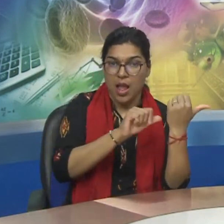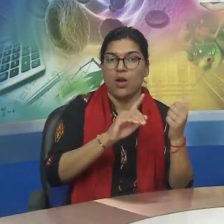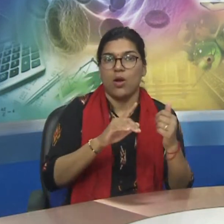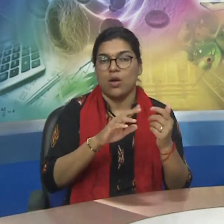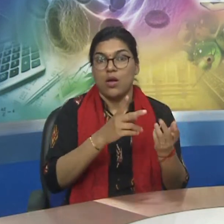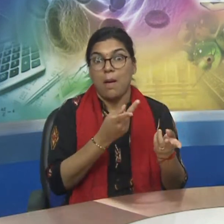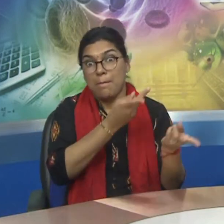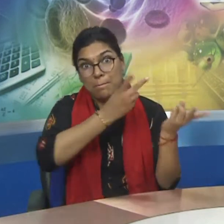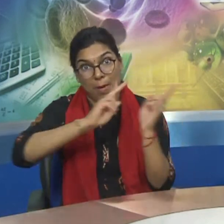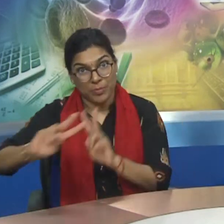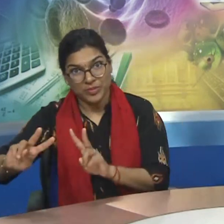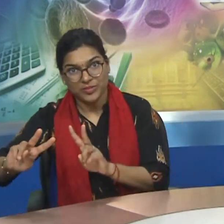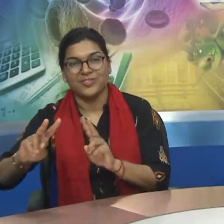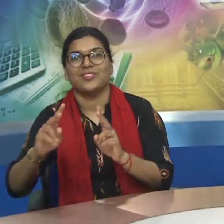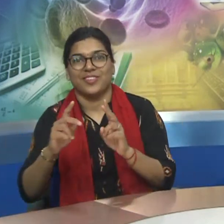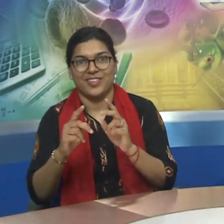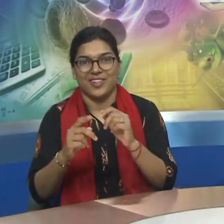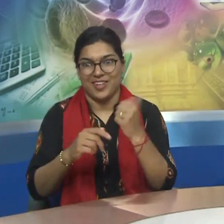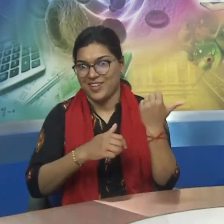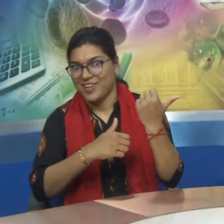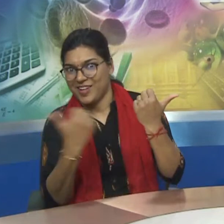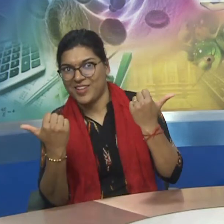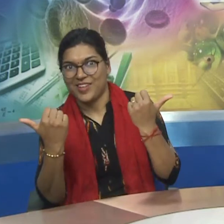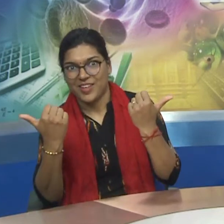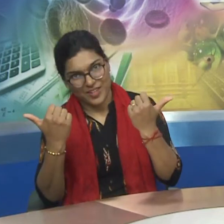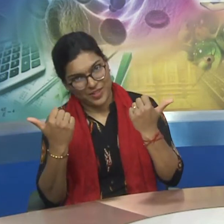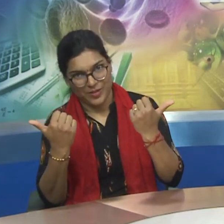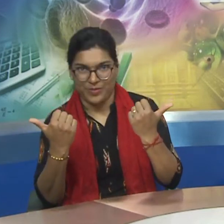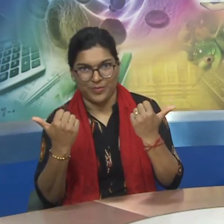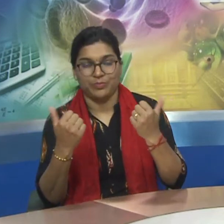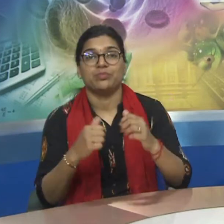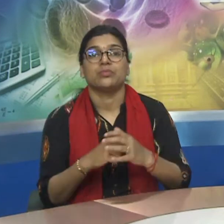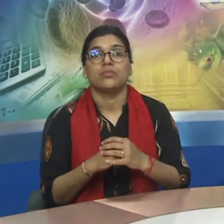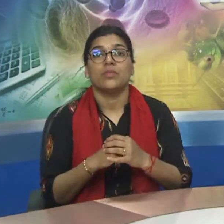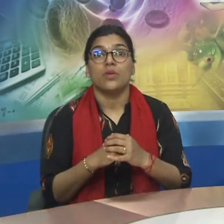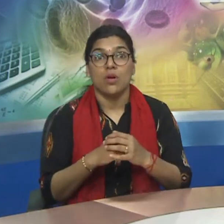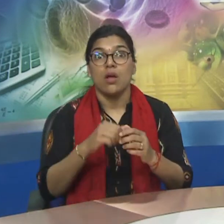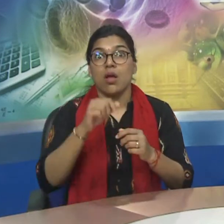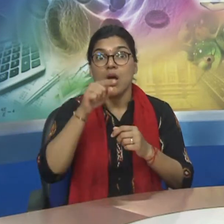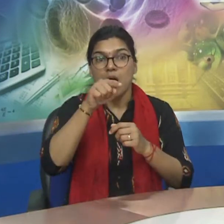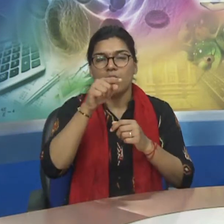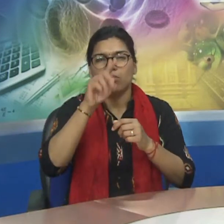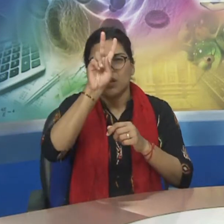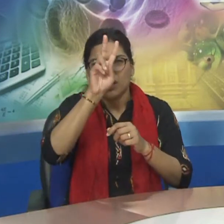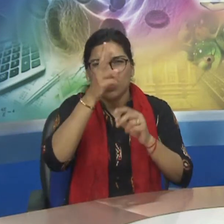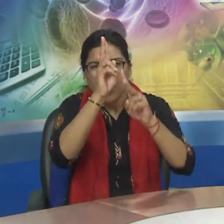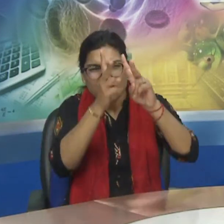how to redo and how to undo any command.